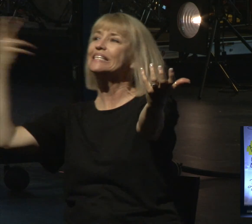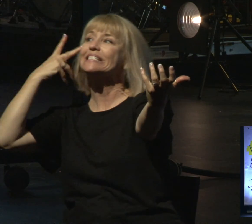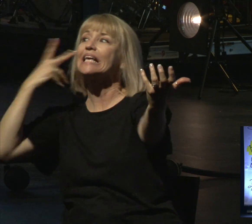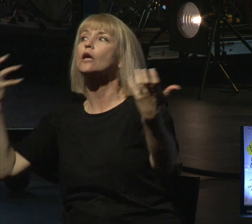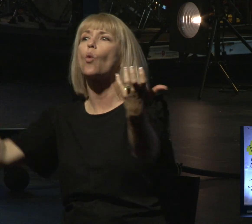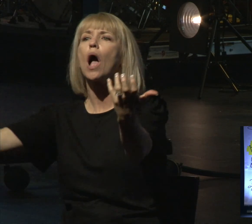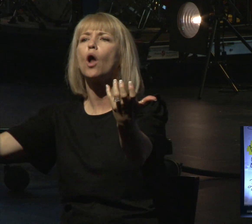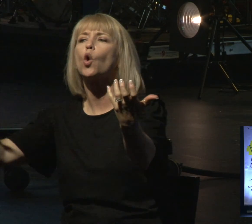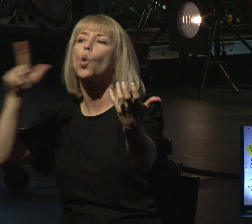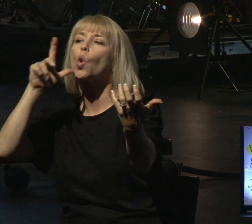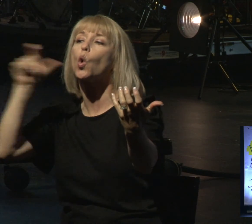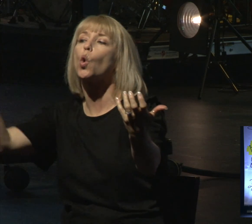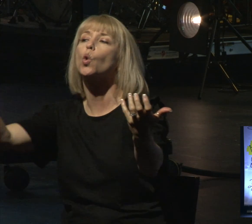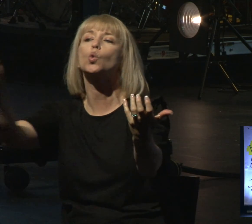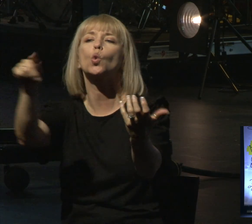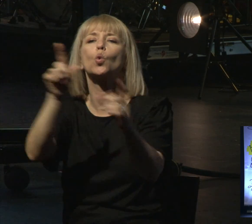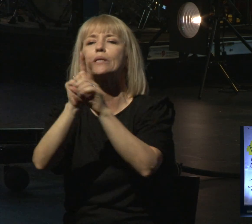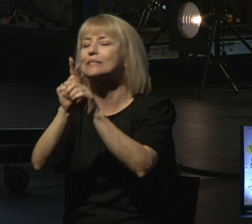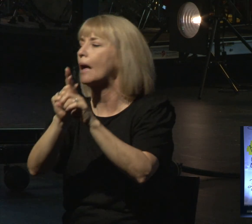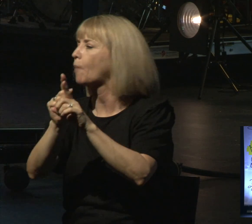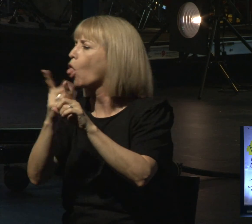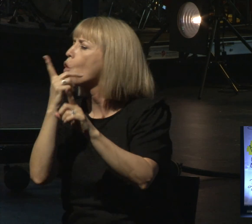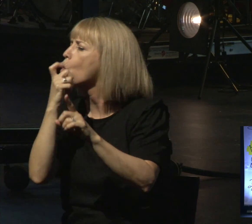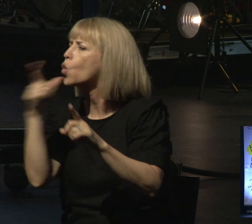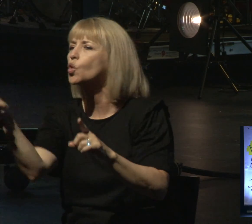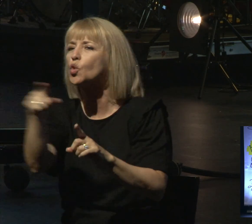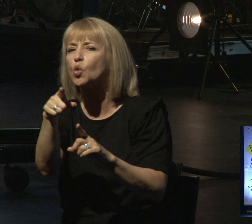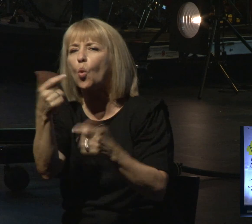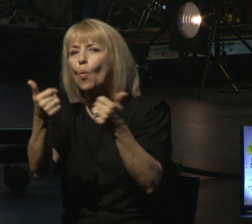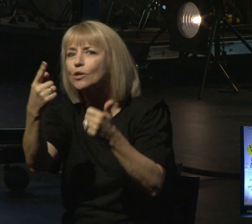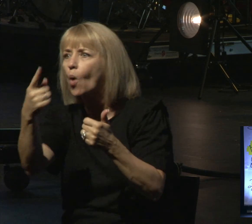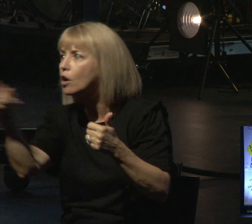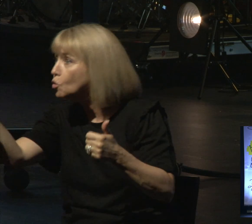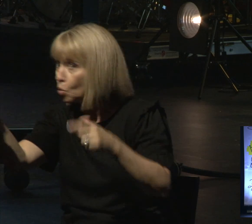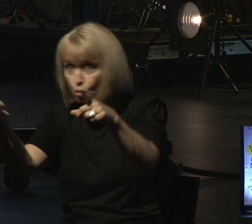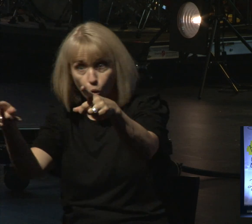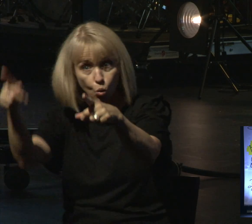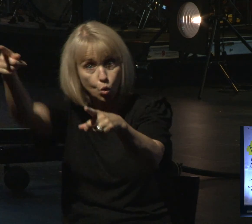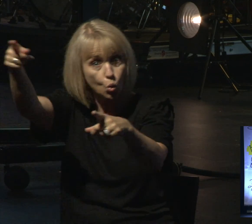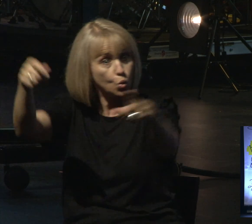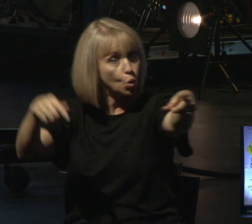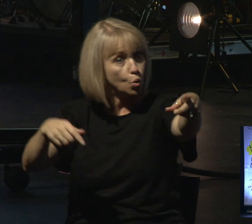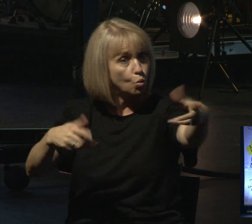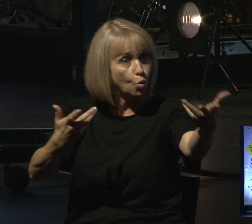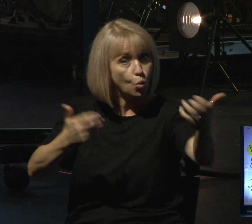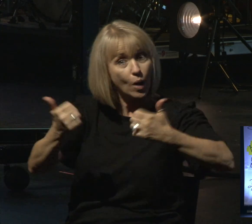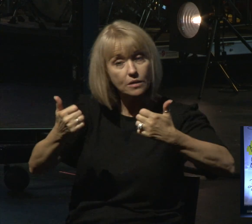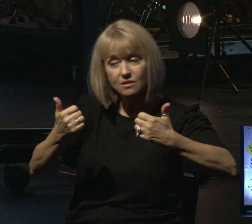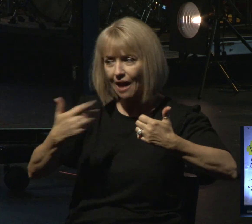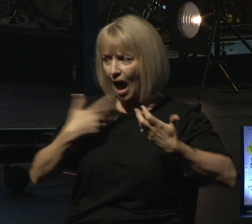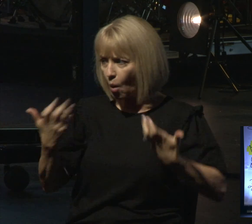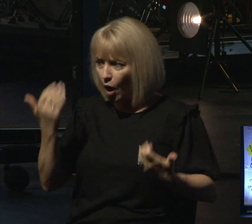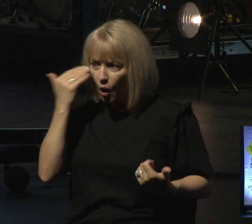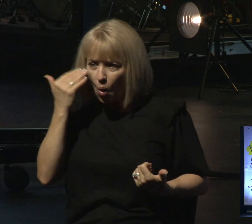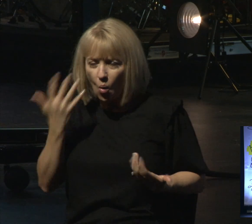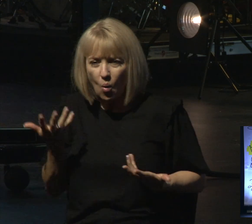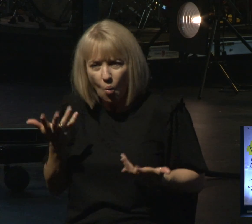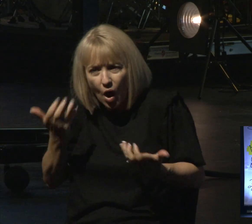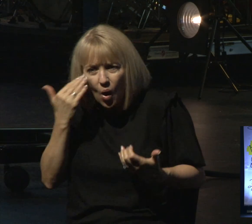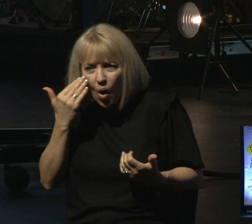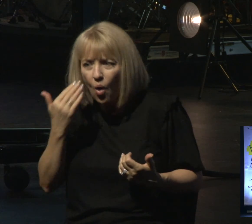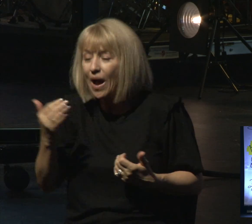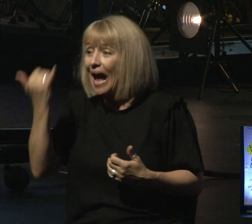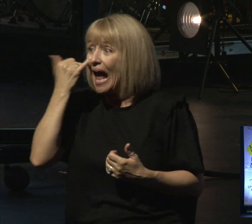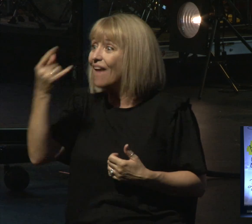of Jesus who are stepping out to commit to this regularly. And if you'll do that, and if you'll fill out the information on the back, I just want to send you a letter and say thank